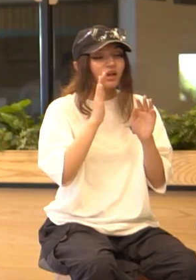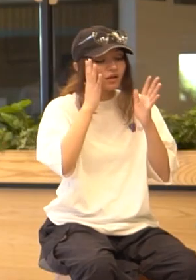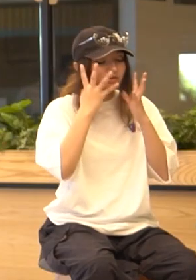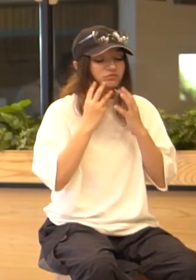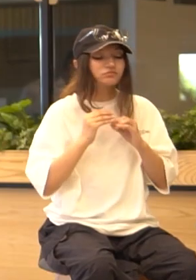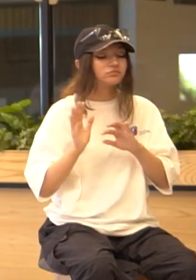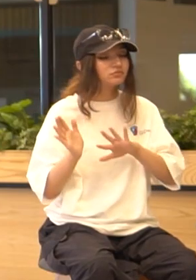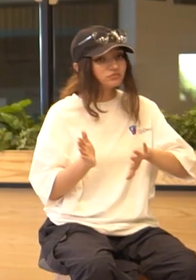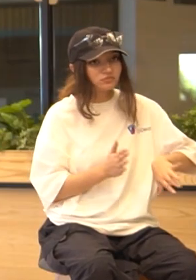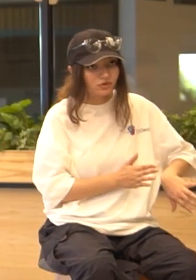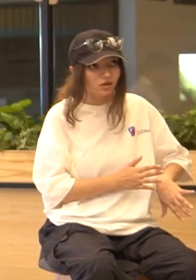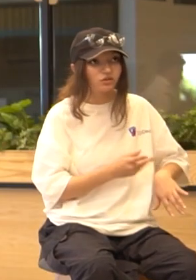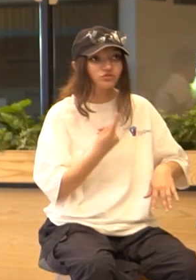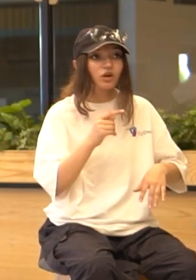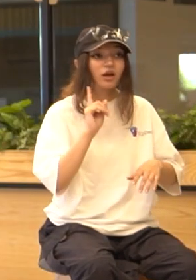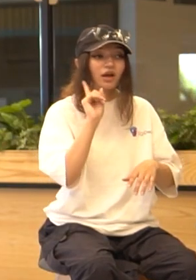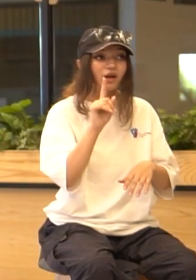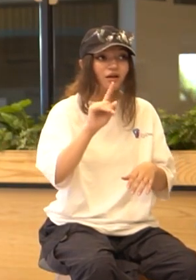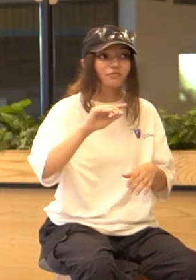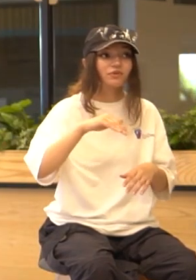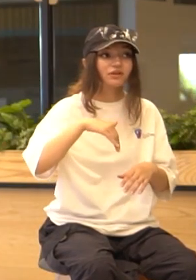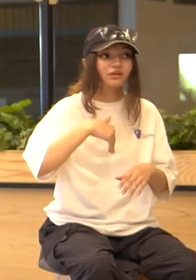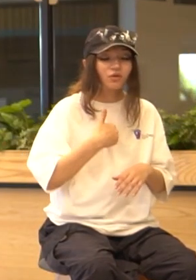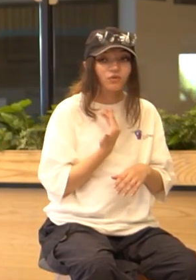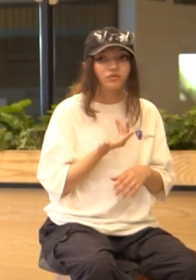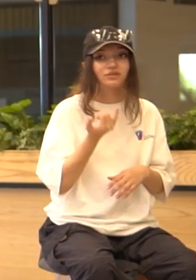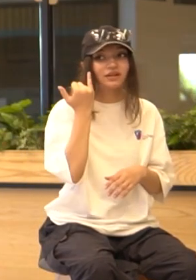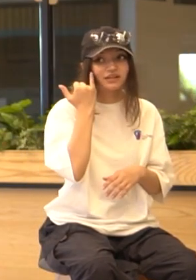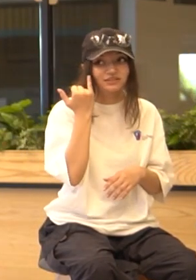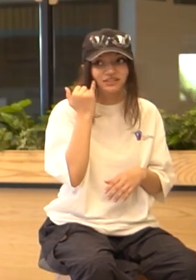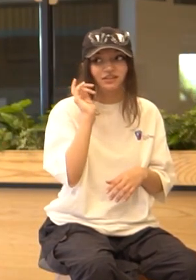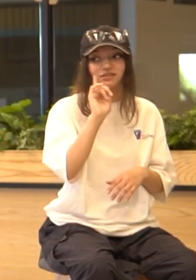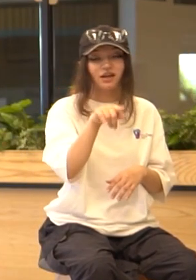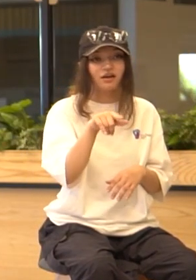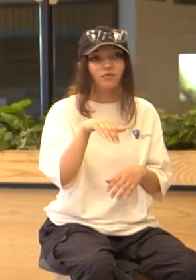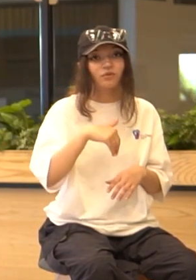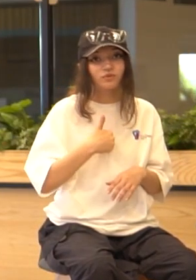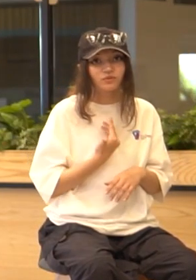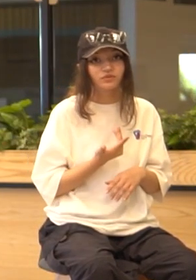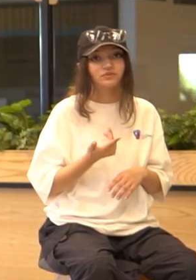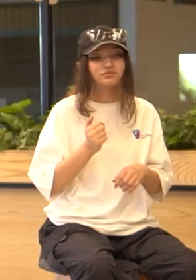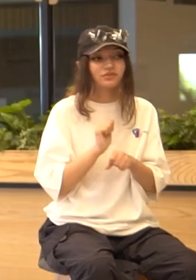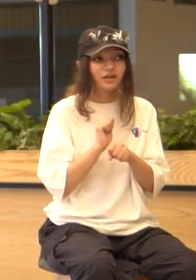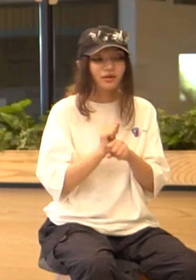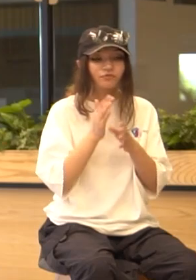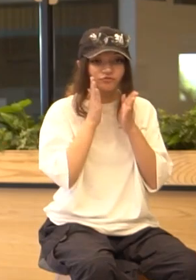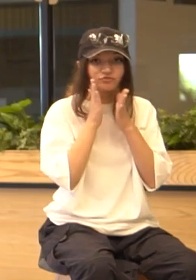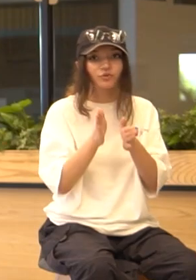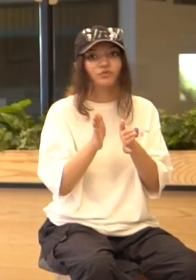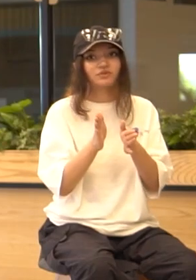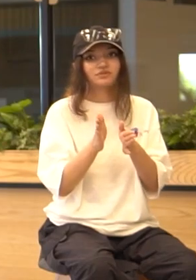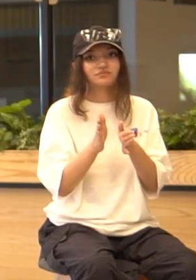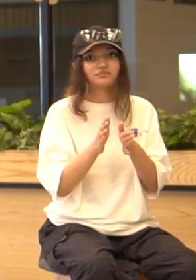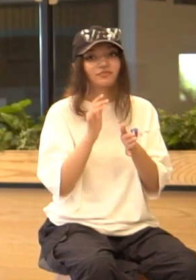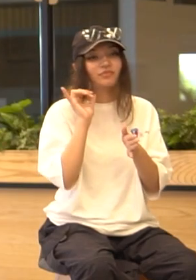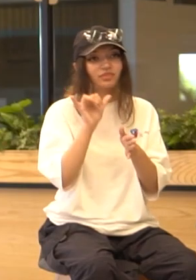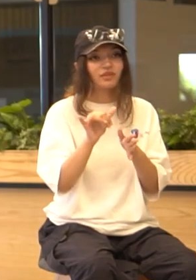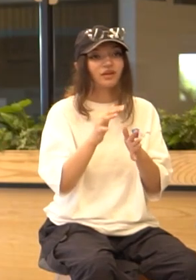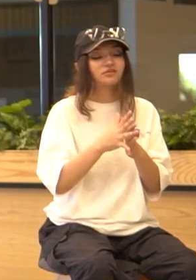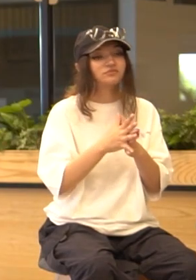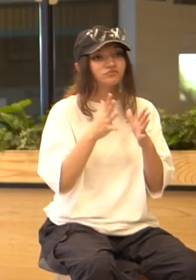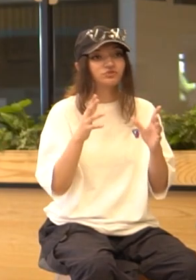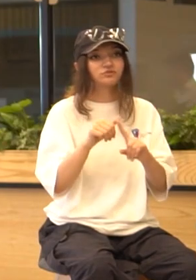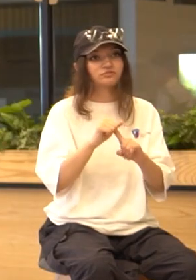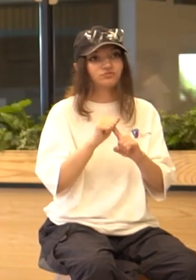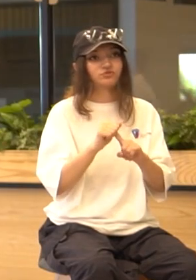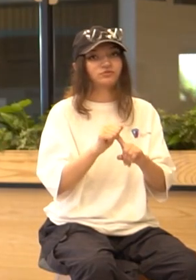really revisit where your creativity comes from, what inspires you, and that fact is going to make